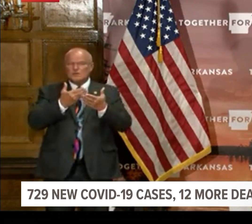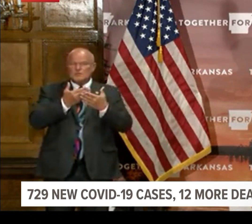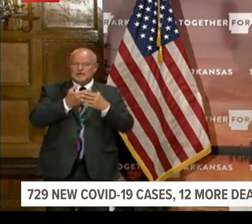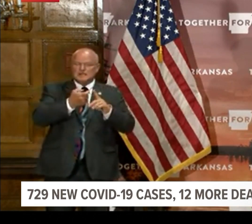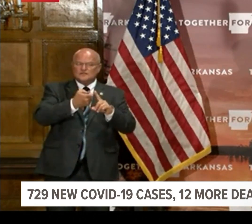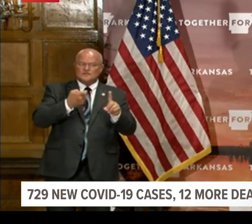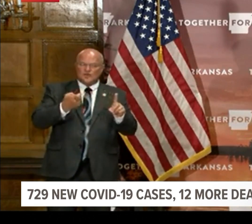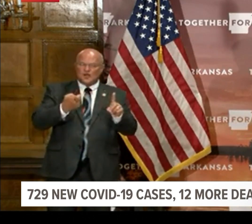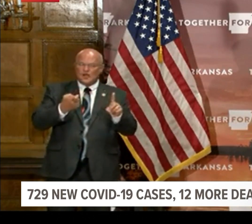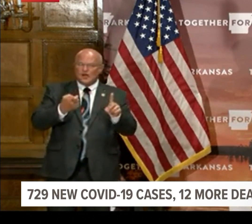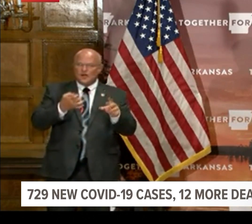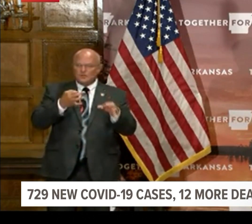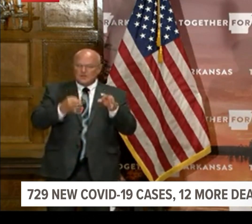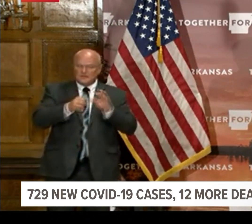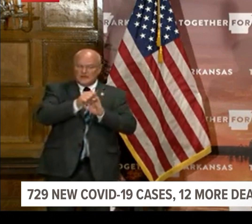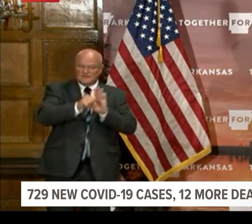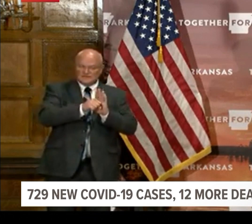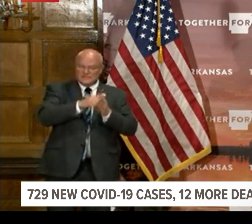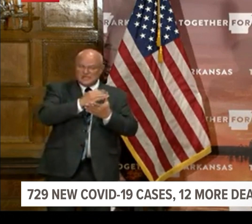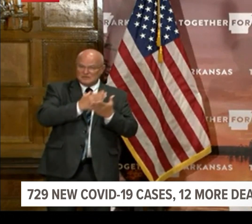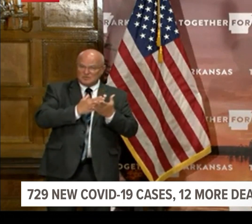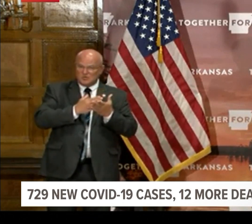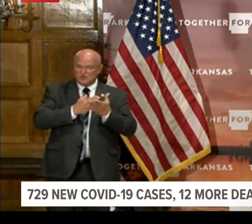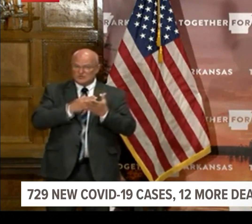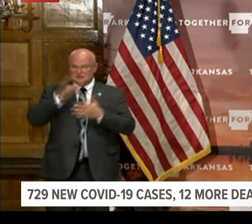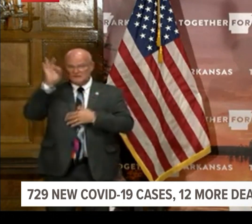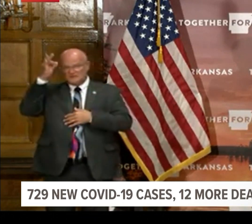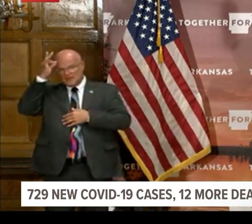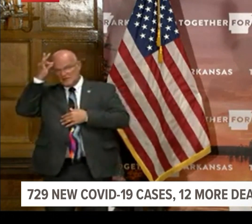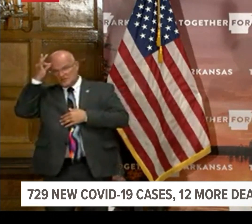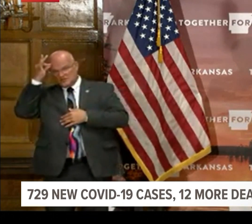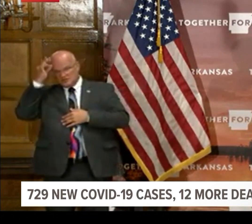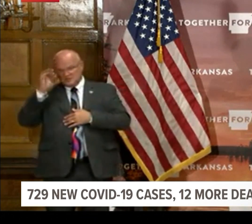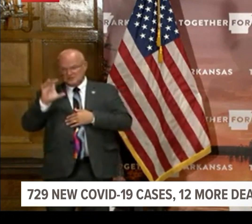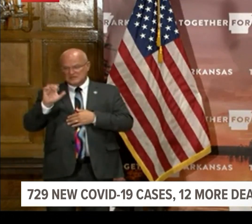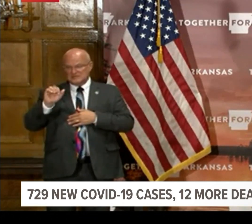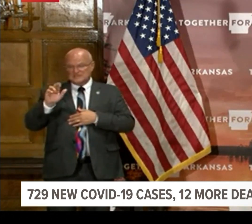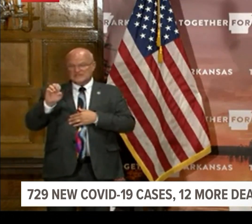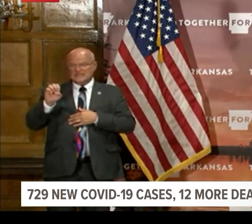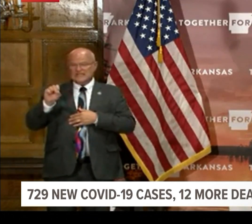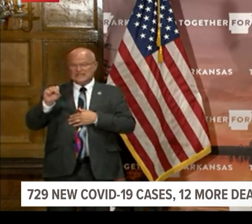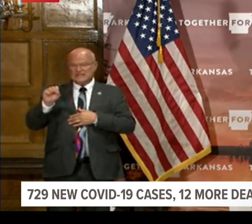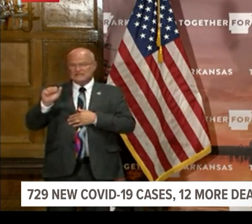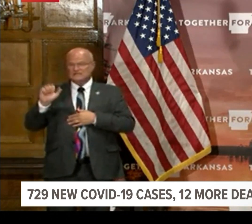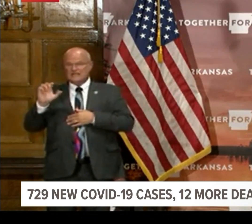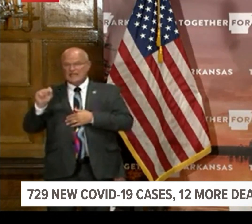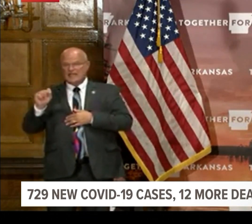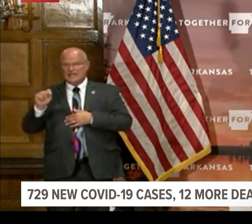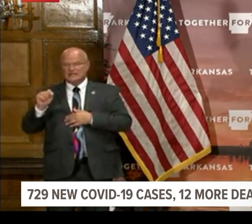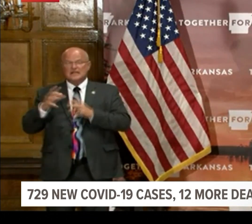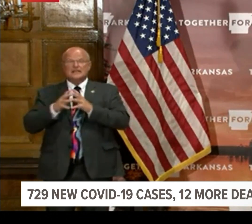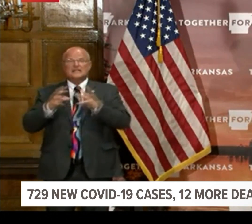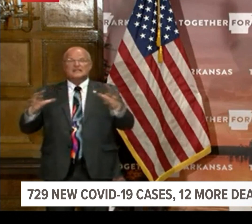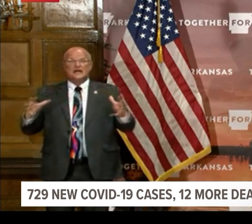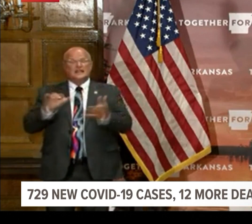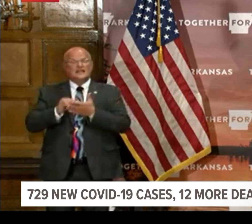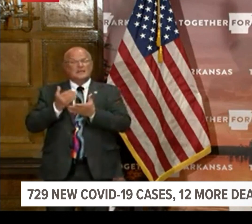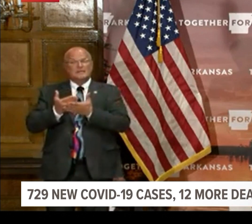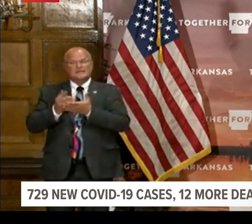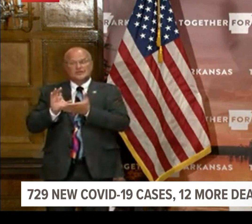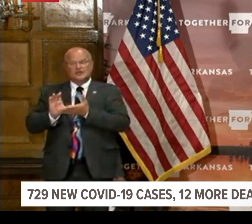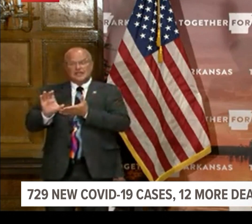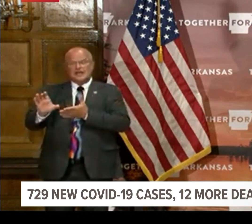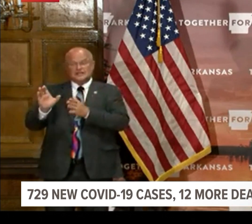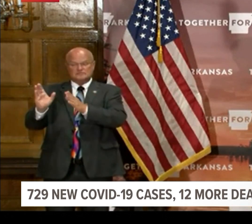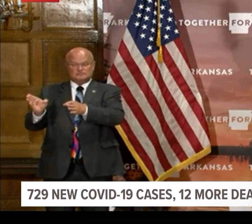there's a state's portion, and the CARES Act money, so much of that is already allocated out. That would be